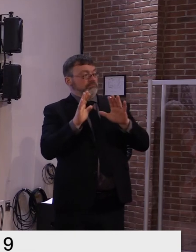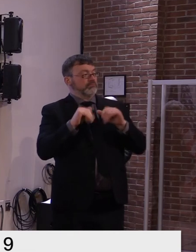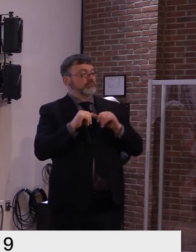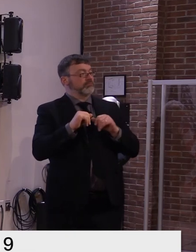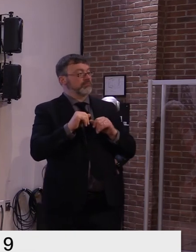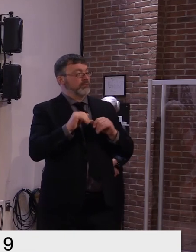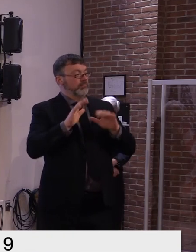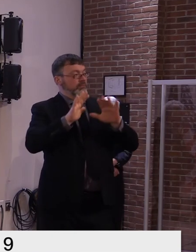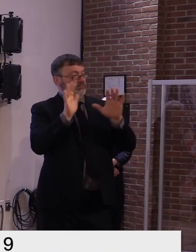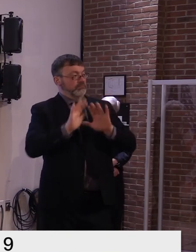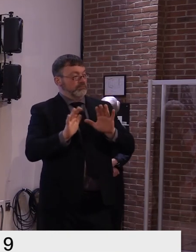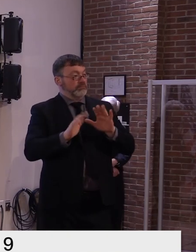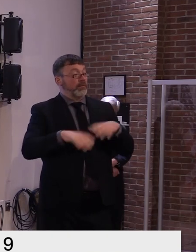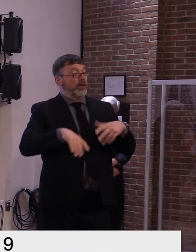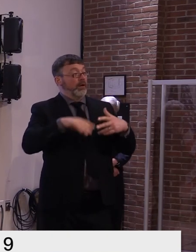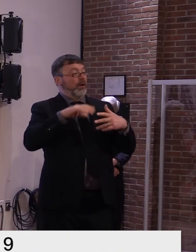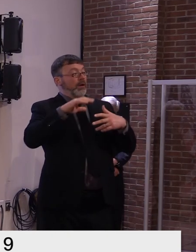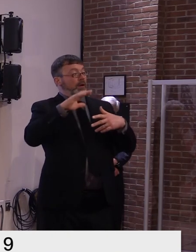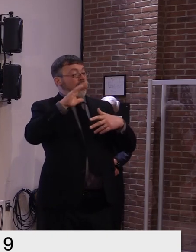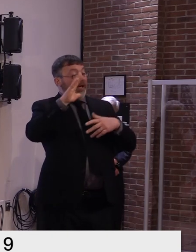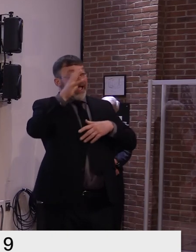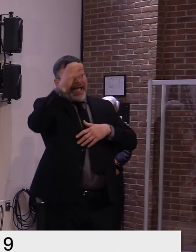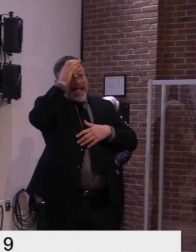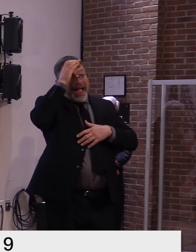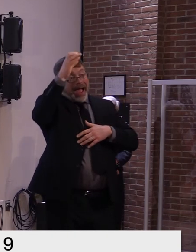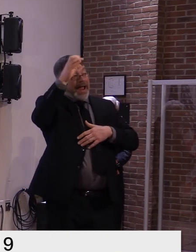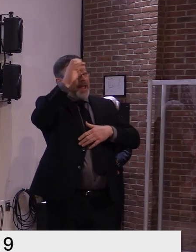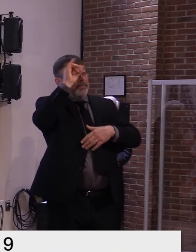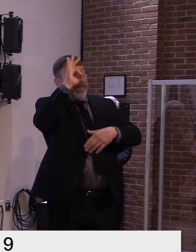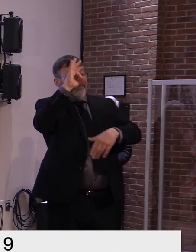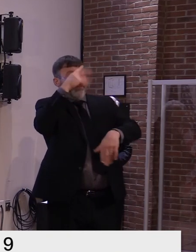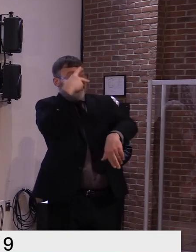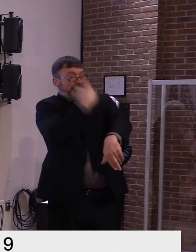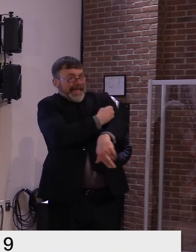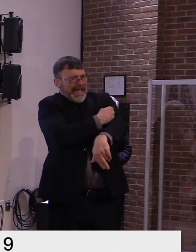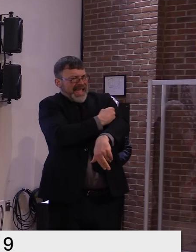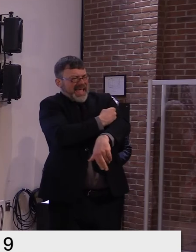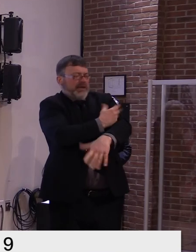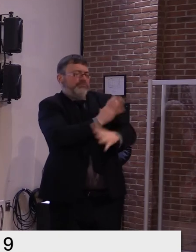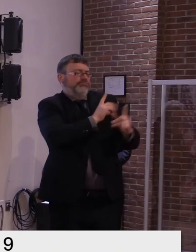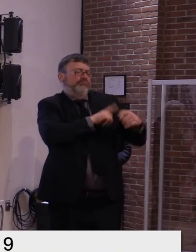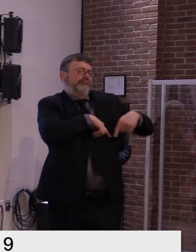I can check into if there is a specific adjuvant in there.